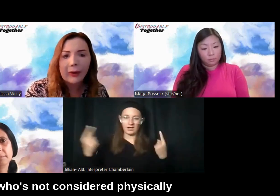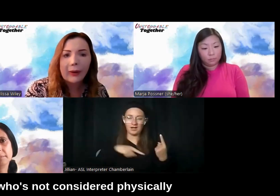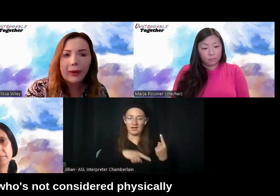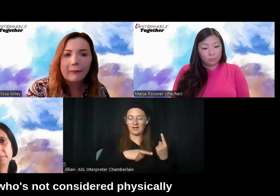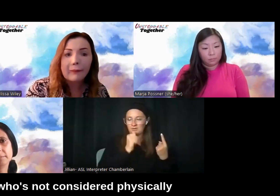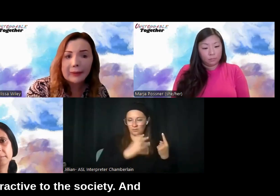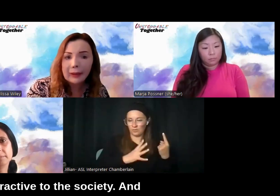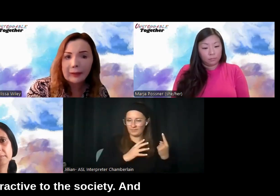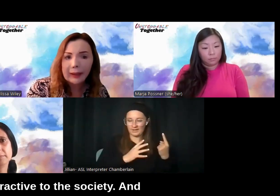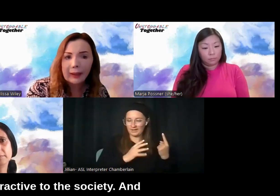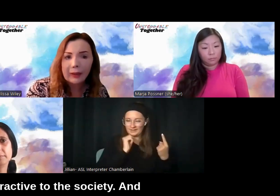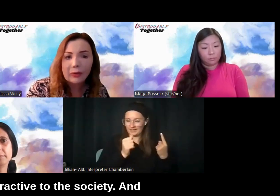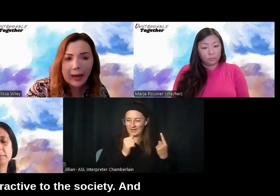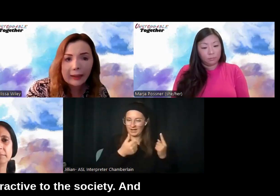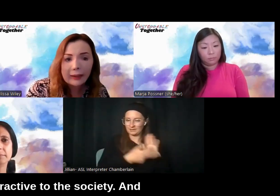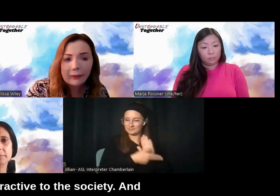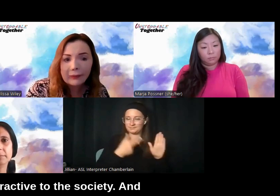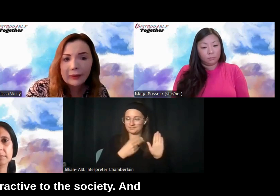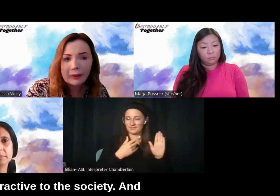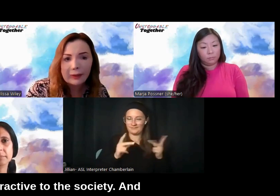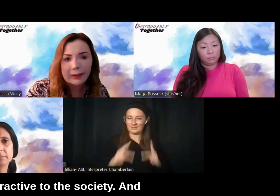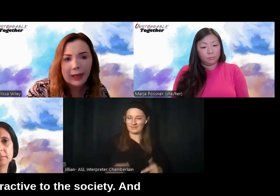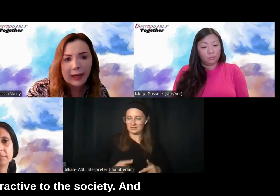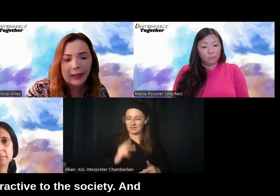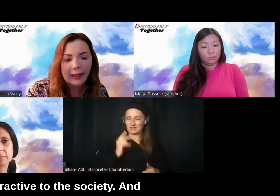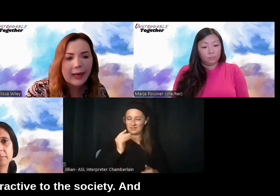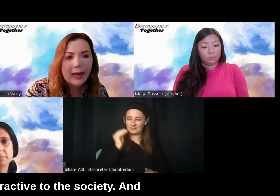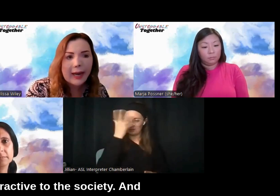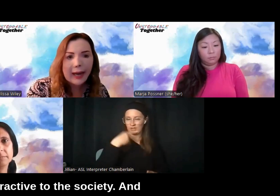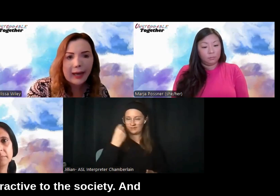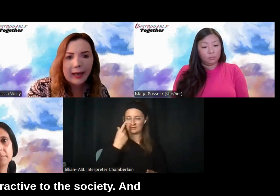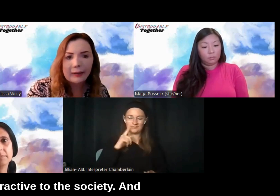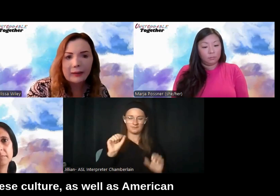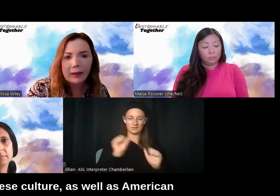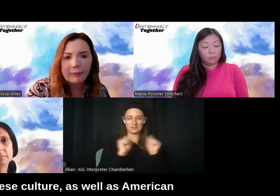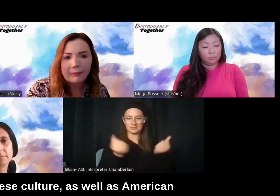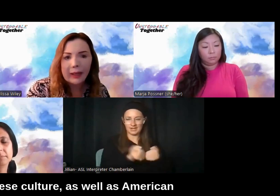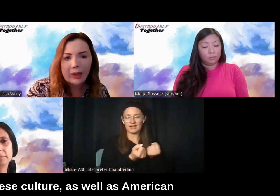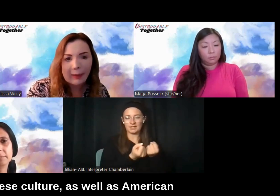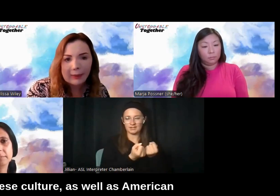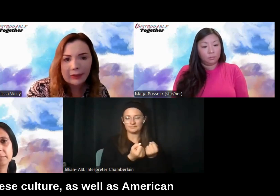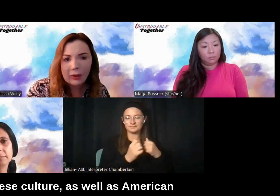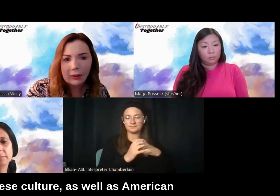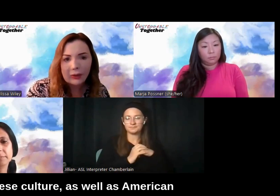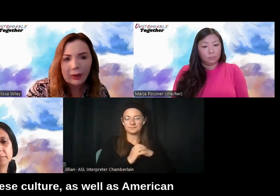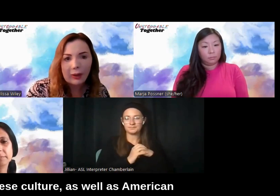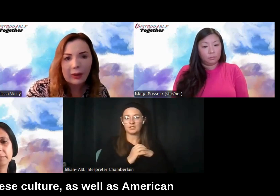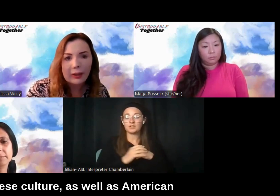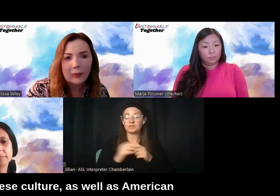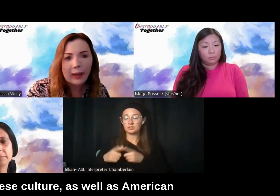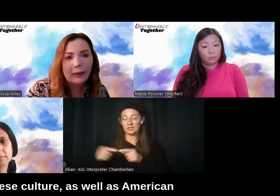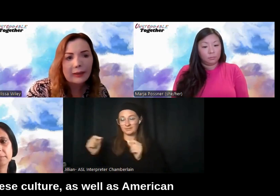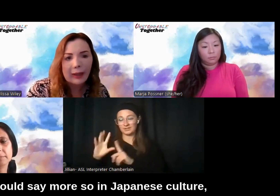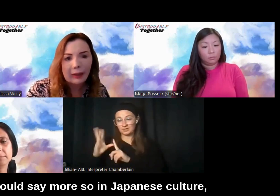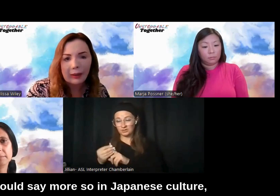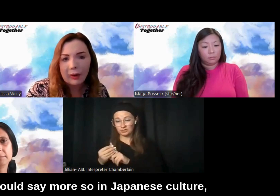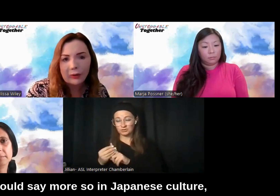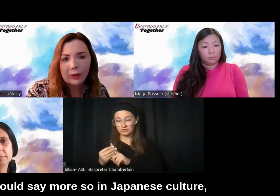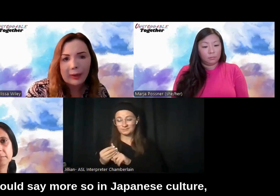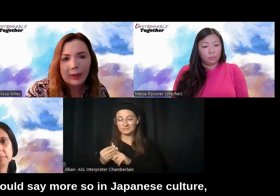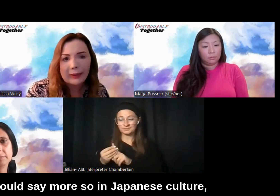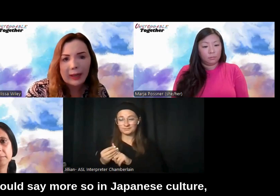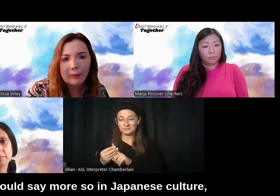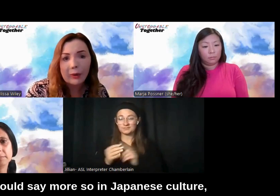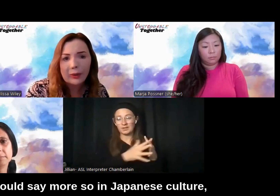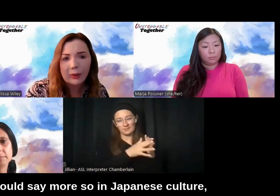considered physically attractive to the society. And in Japanese culture, as well as American